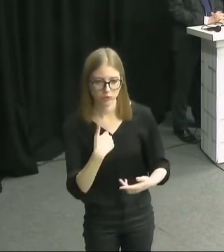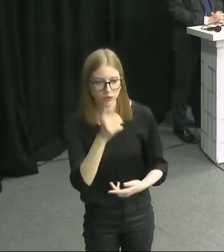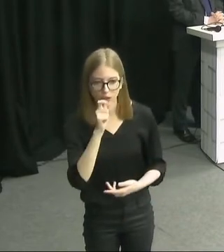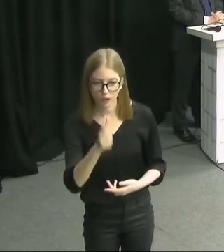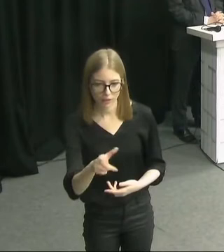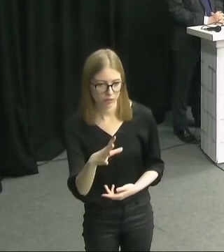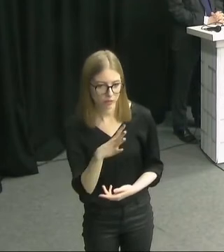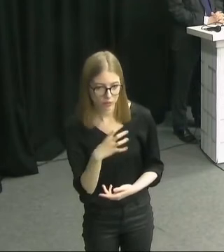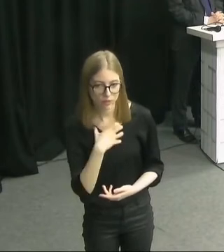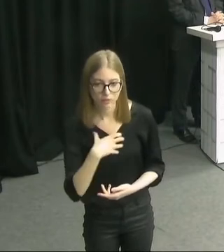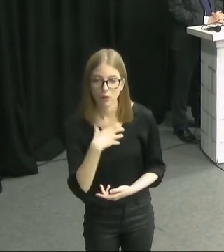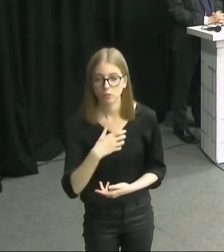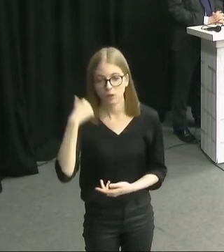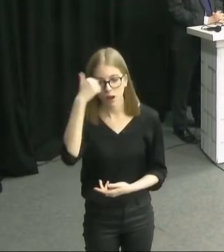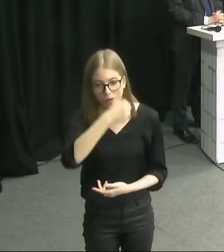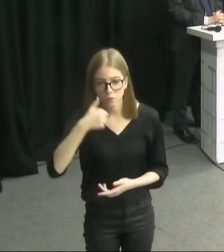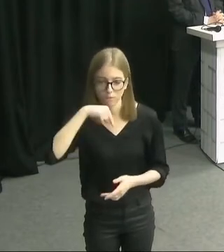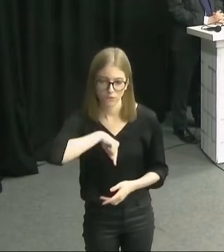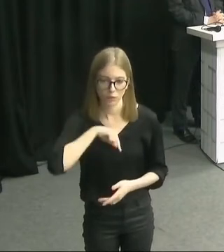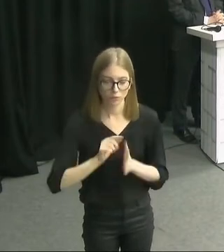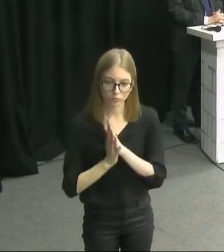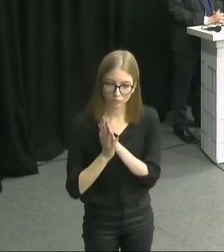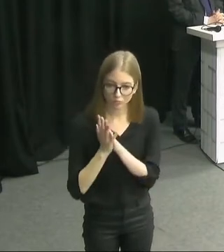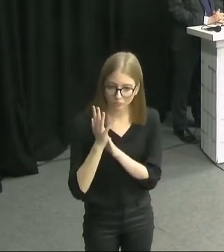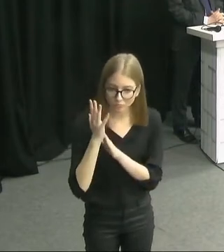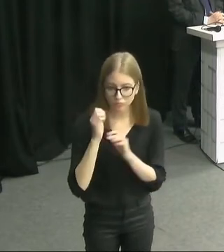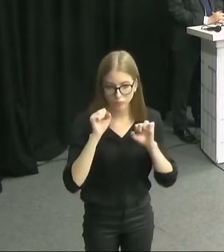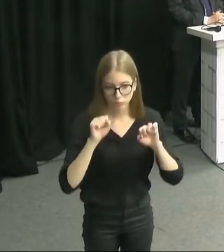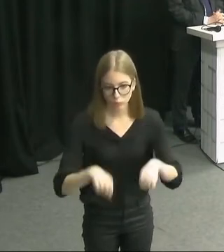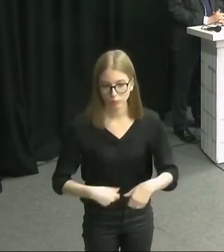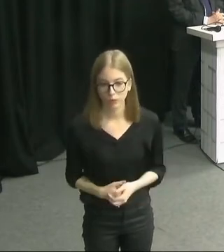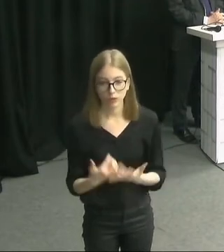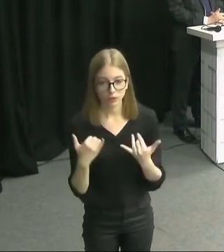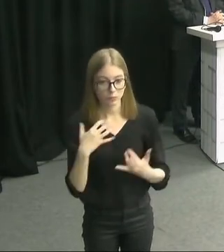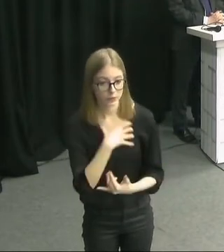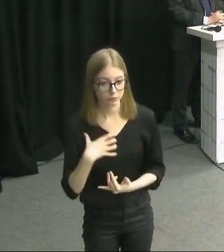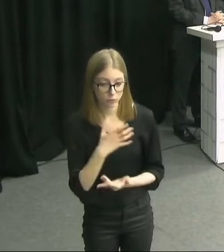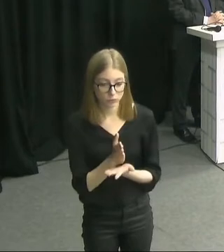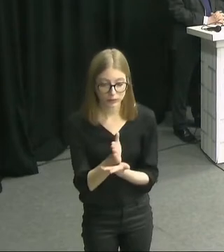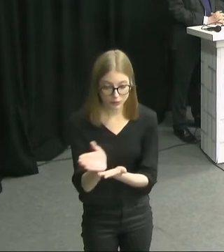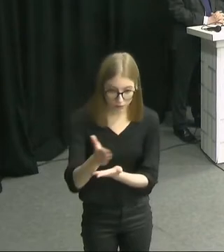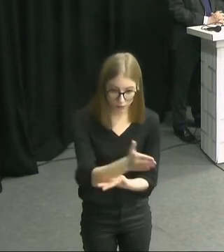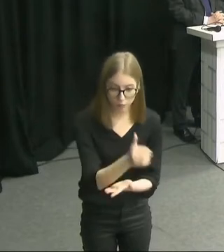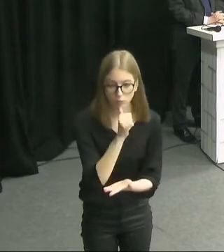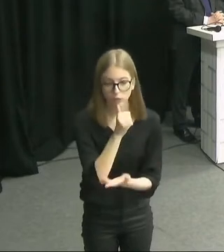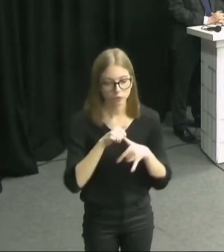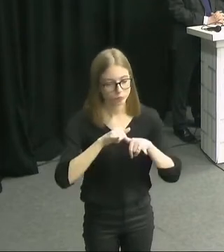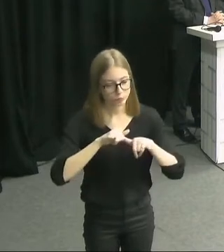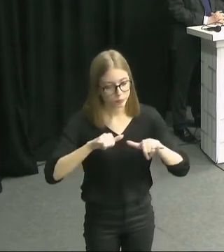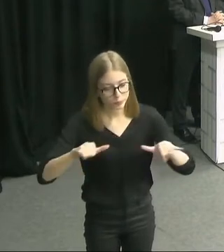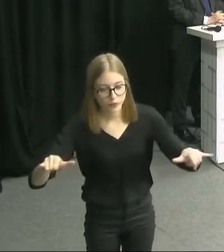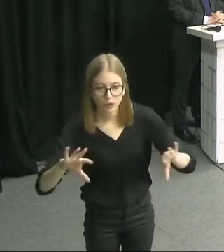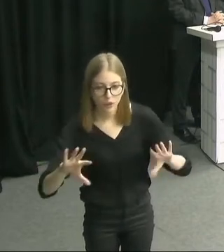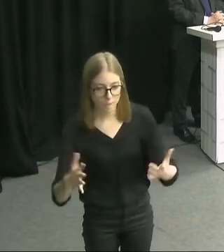aim at giving the students the knowledge they need for this area, but also they should encourage the growth of the